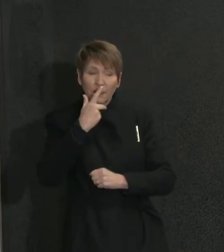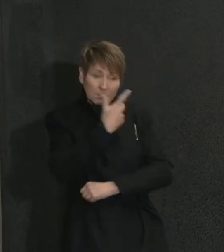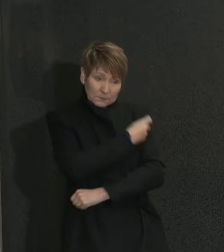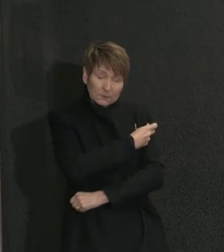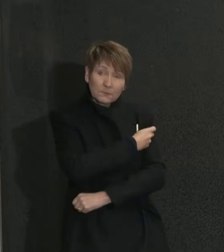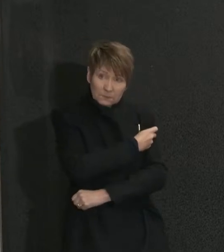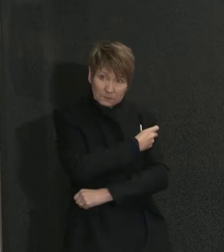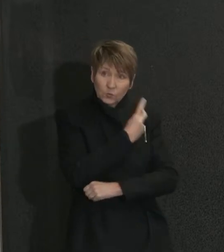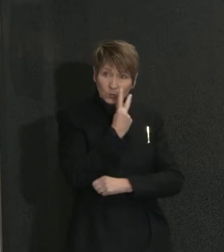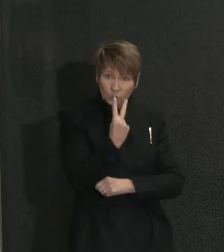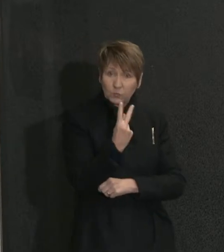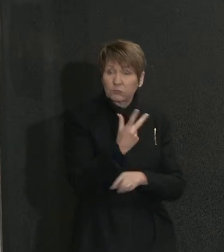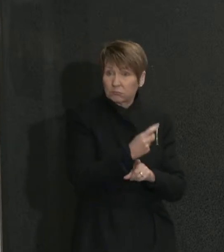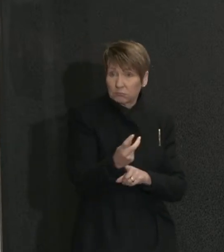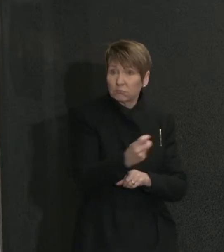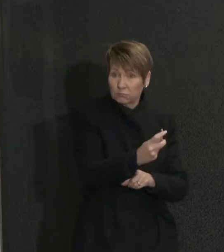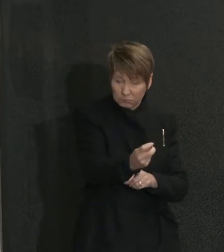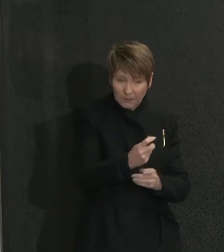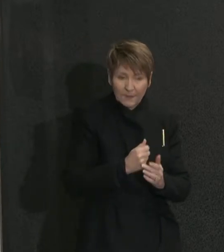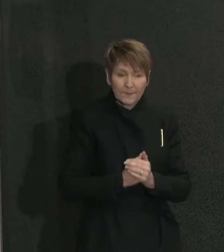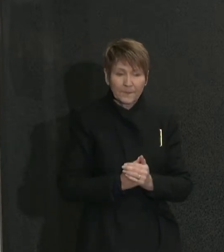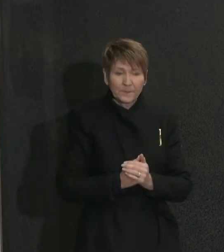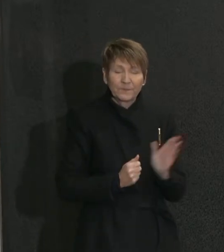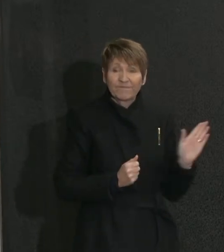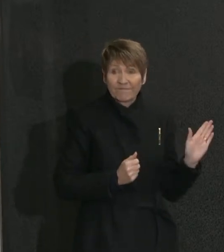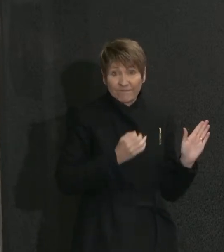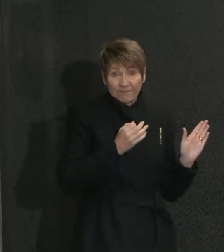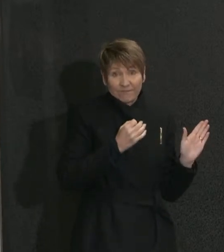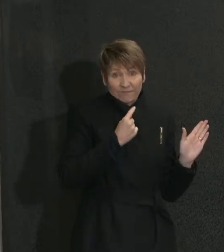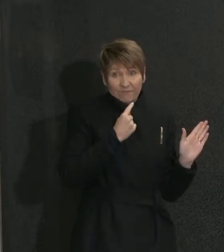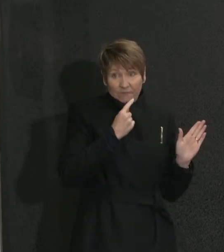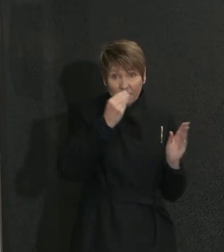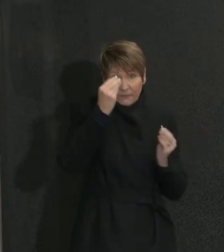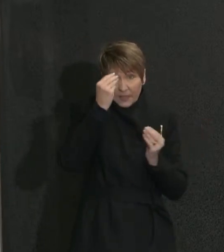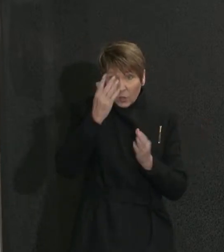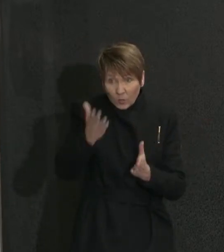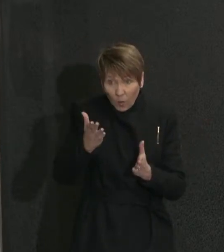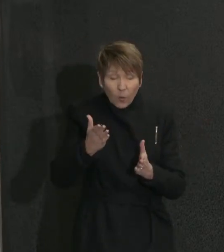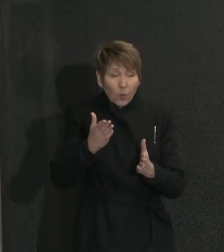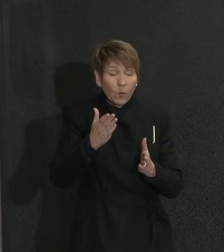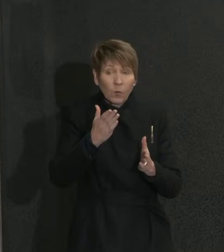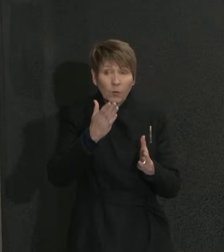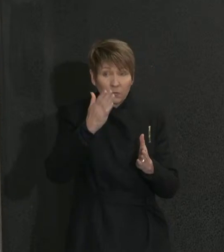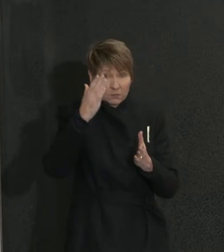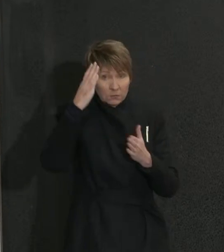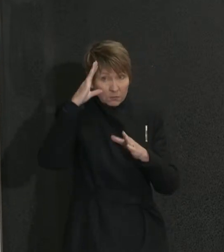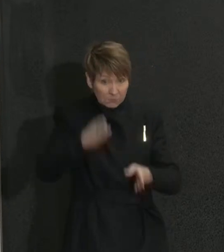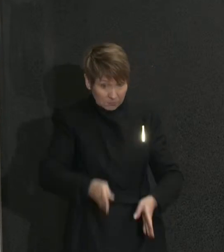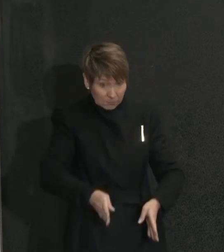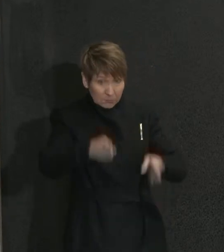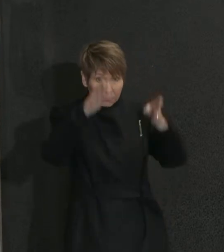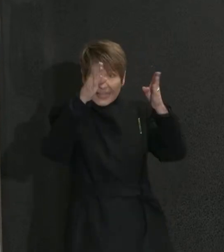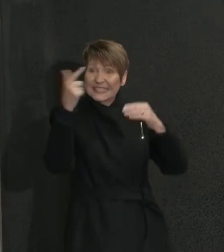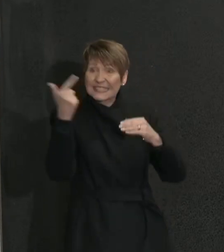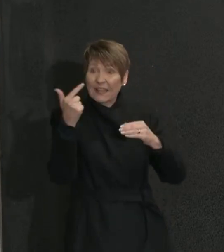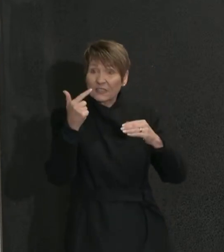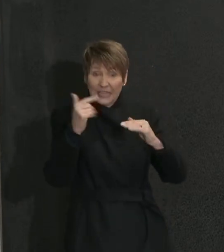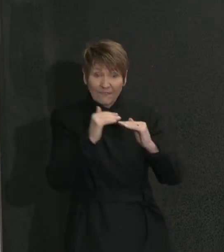crystal clear in relation to this public housing tower. The positive cases are not there. They have moved out, and we're very grateful to